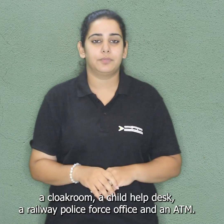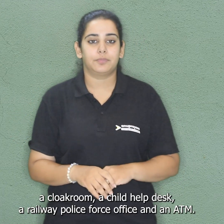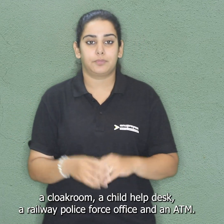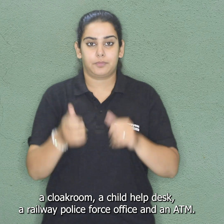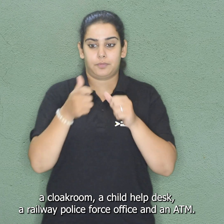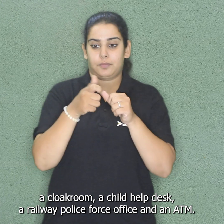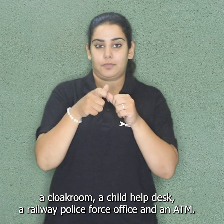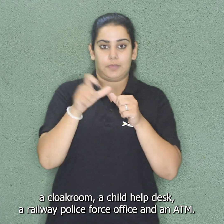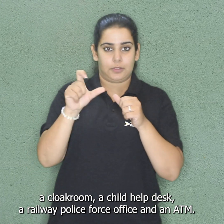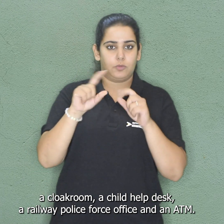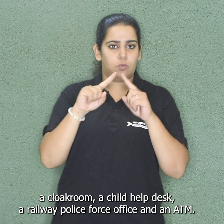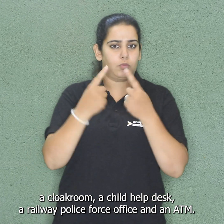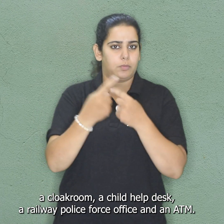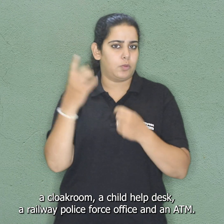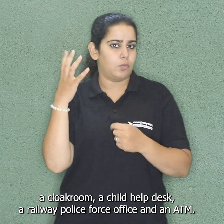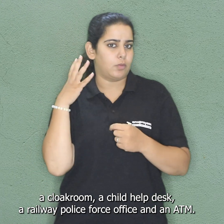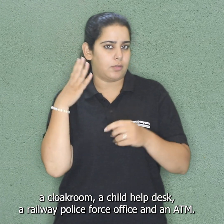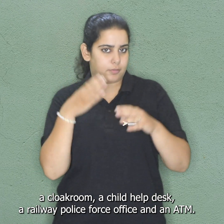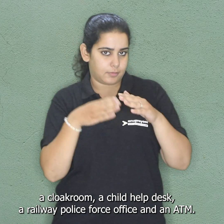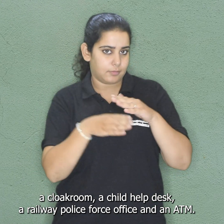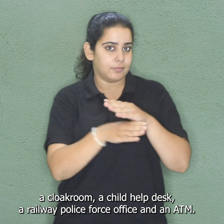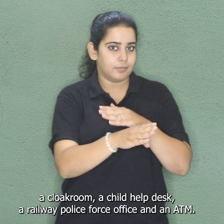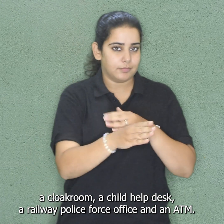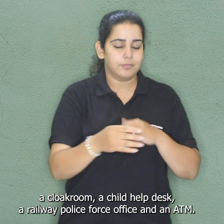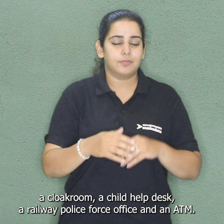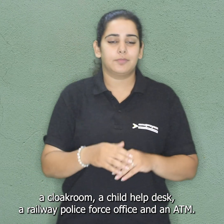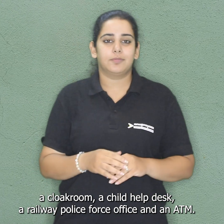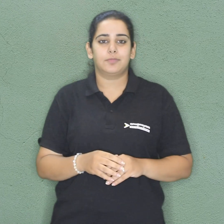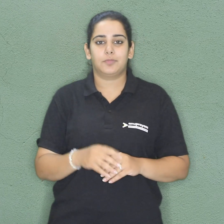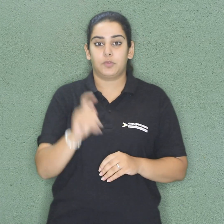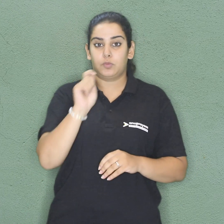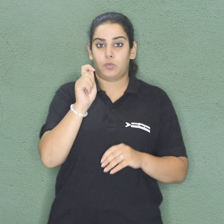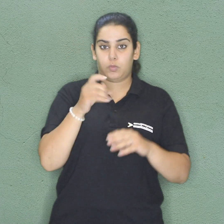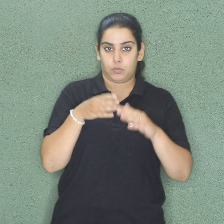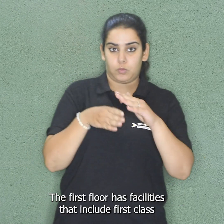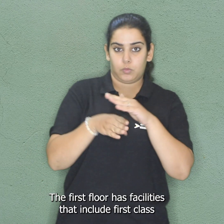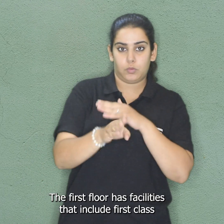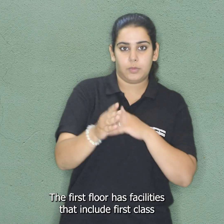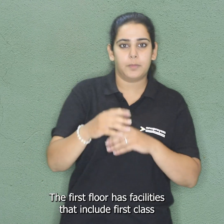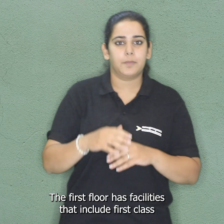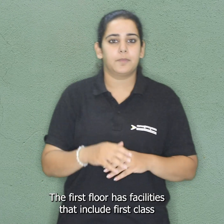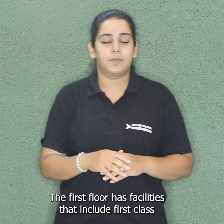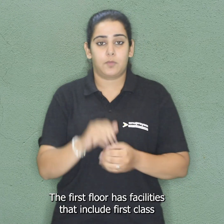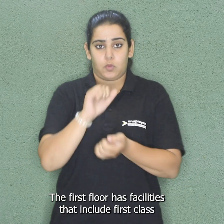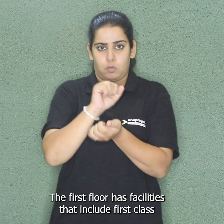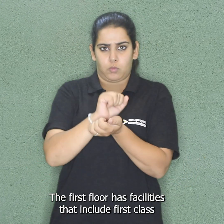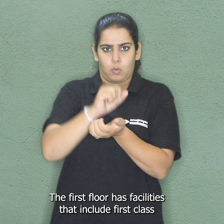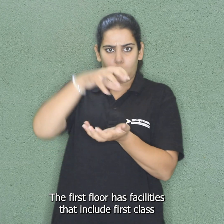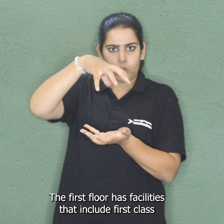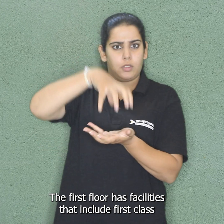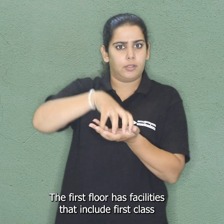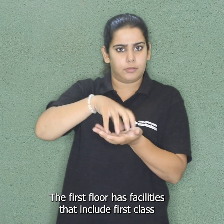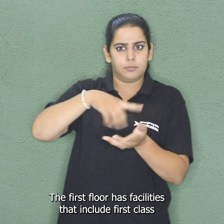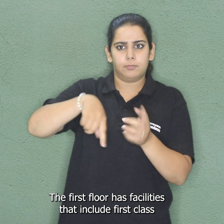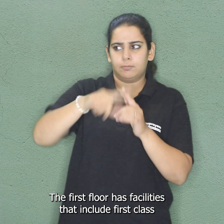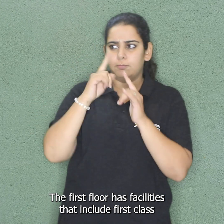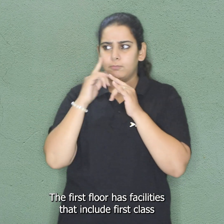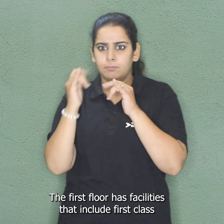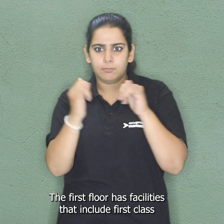help desk, a railway police force office and an ATM. The first floor has facilities that include first-class